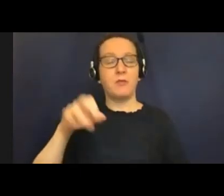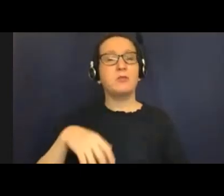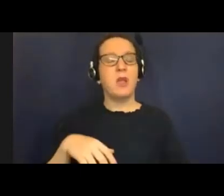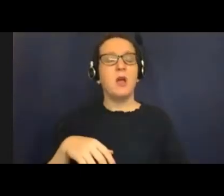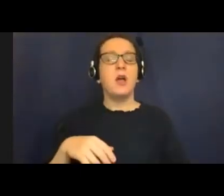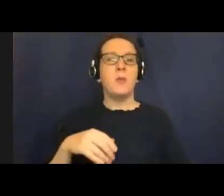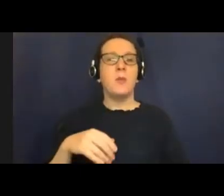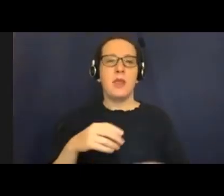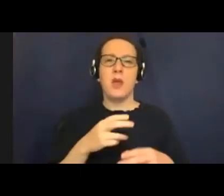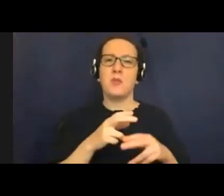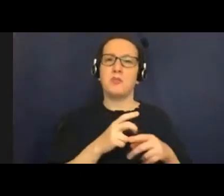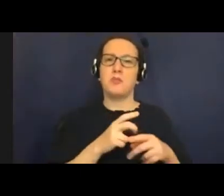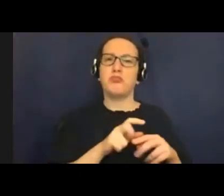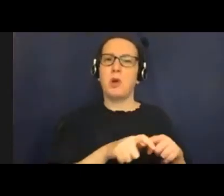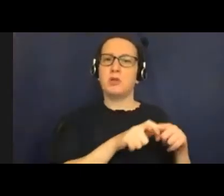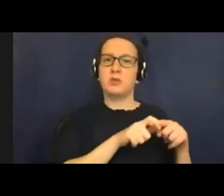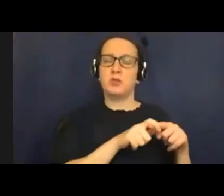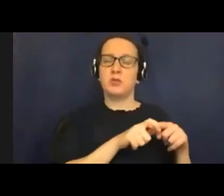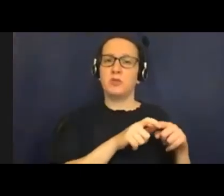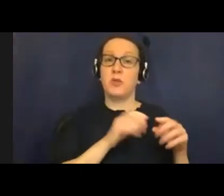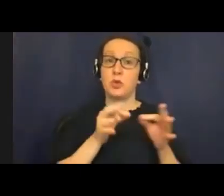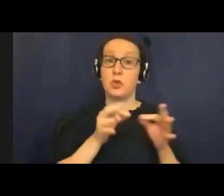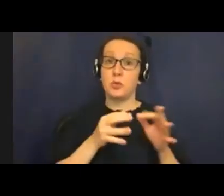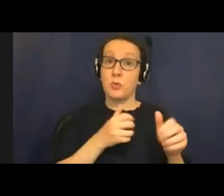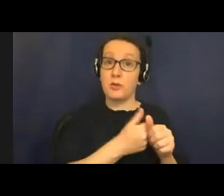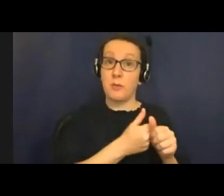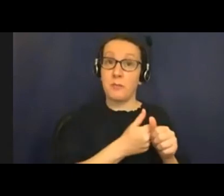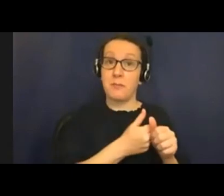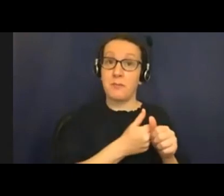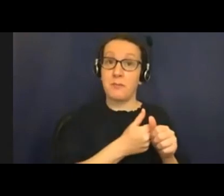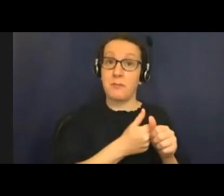Gaël, please, the floor is yours.